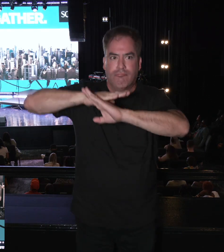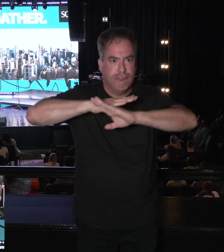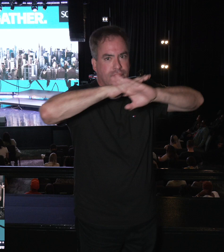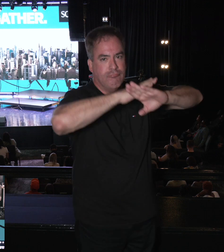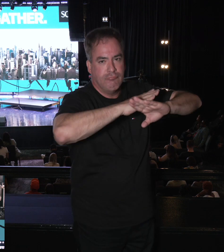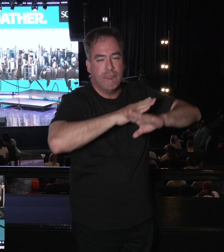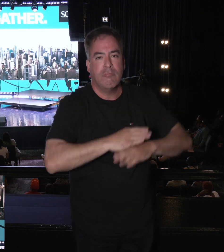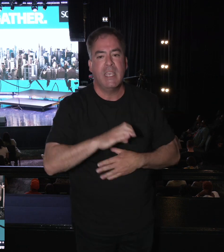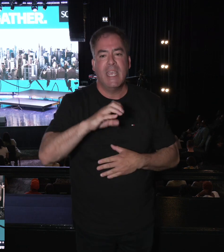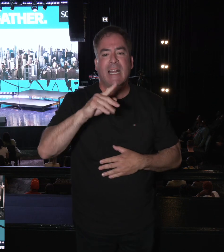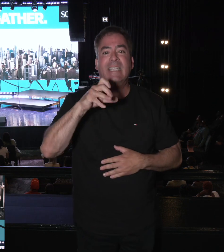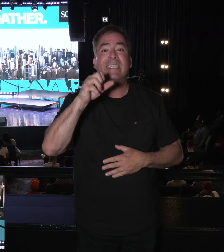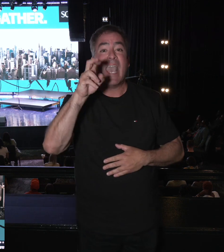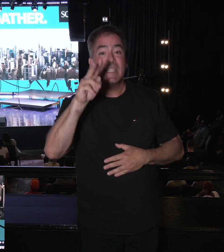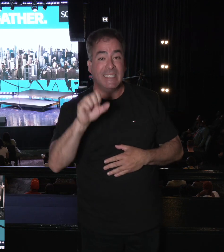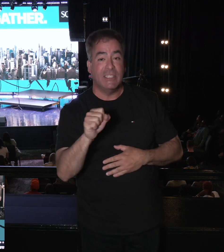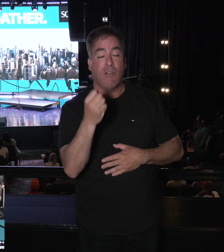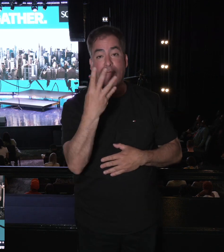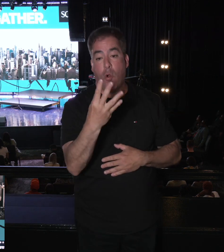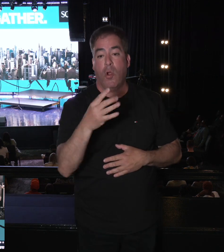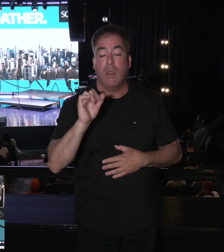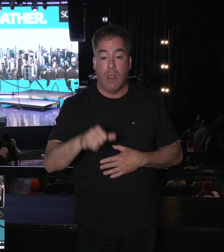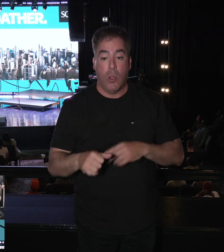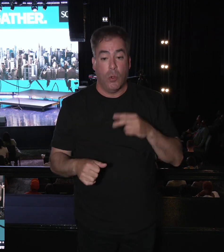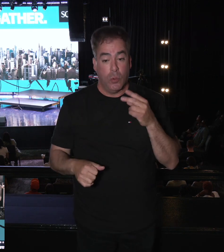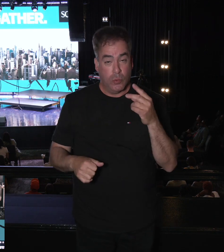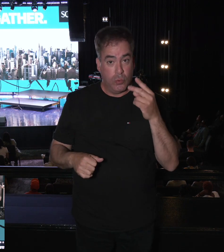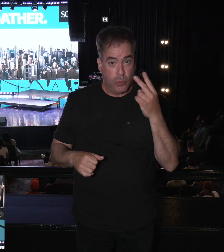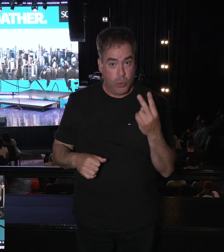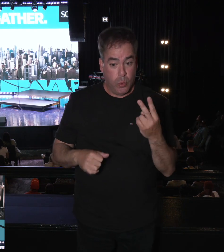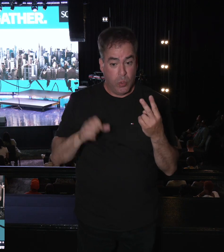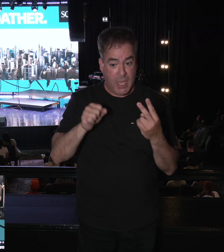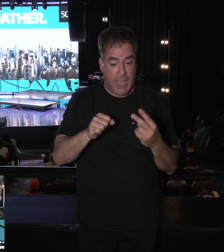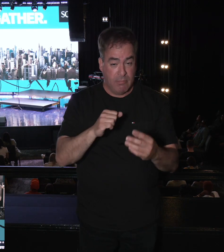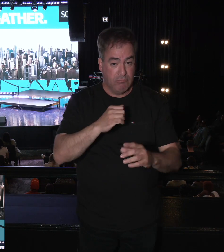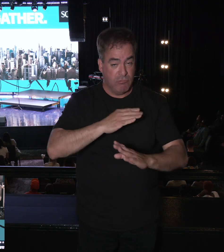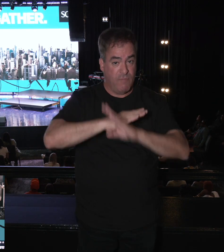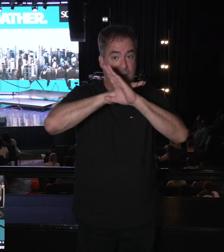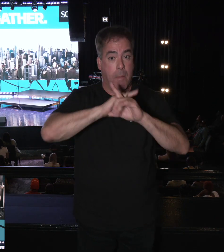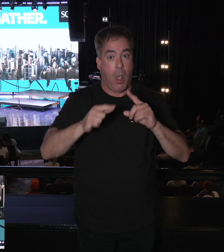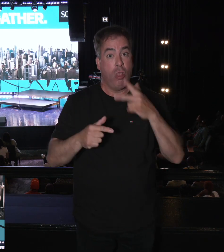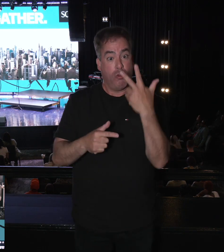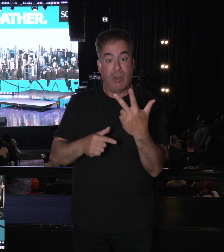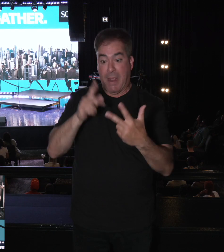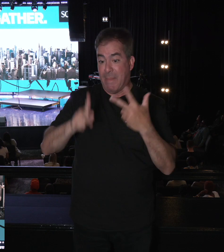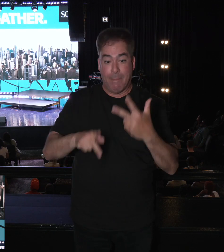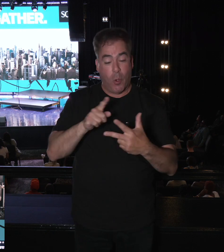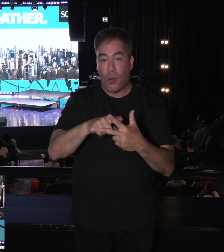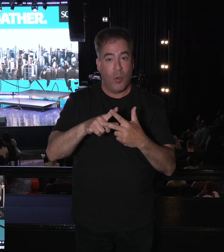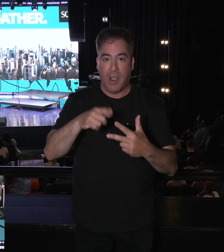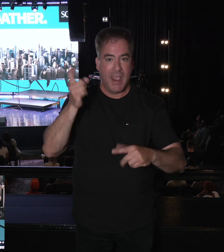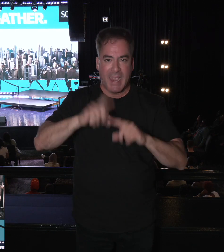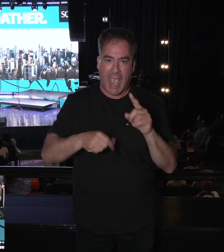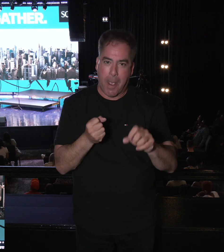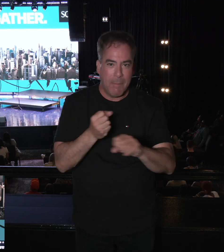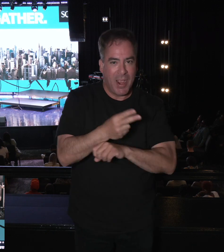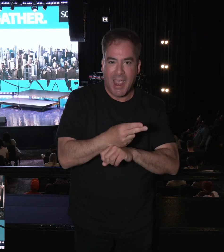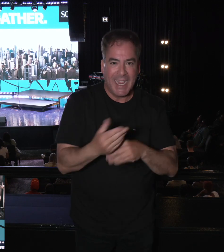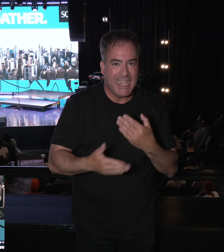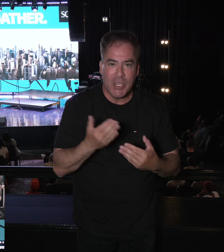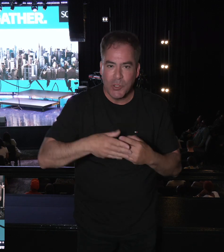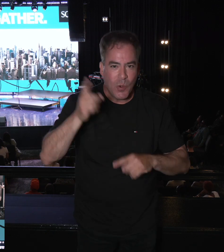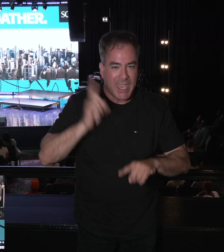Ecclesiastes 4, though one may be overpowered, two can defend them. But a cord of three strands is not quickly